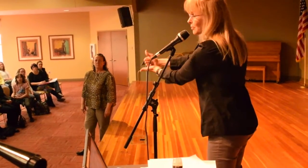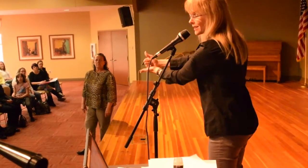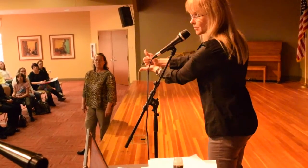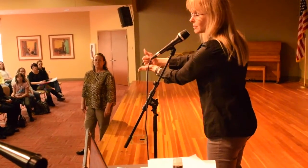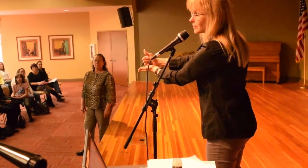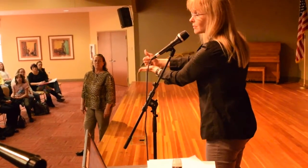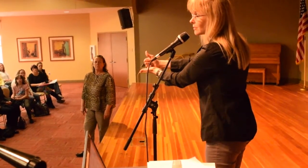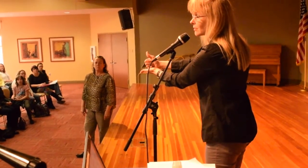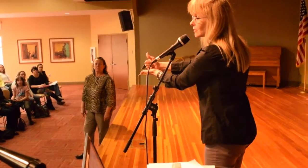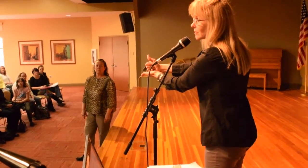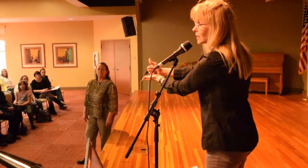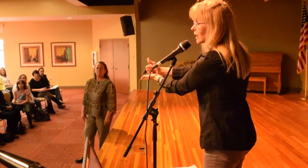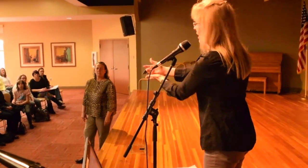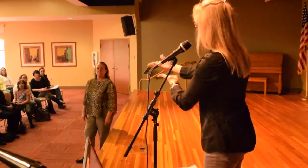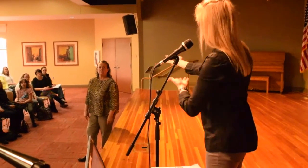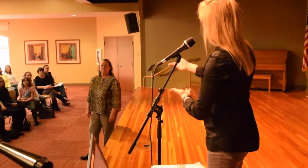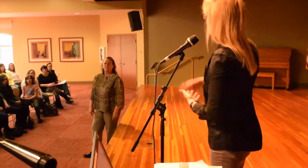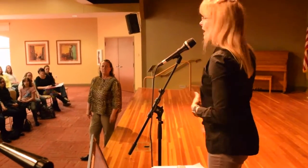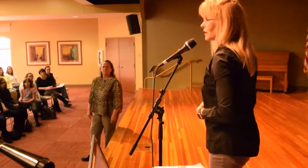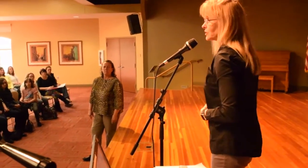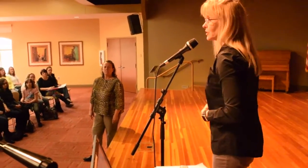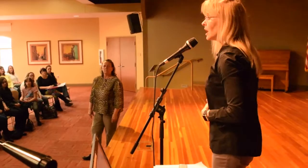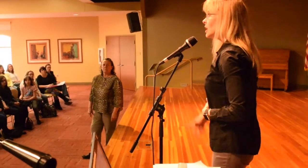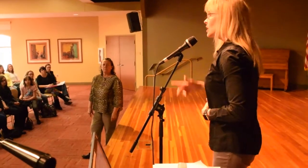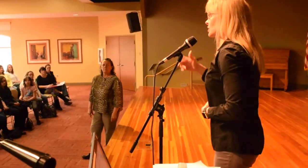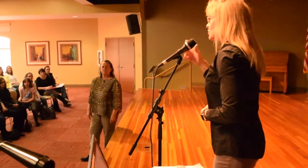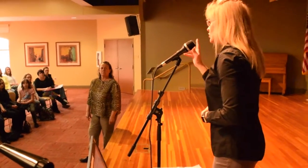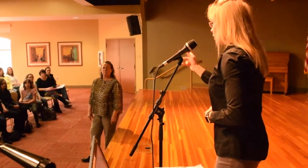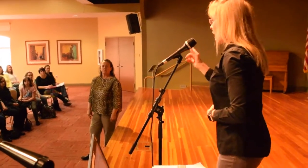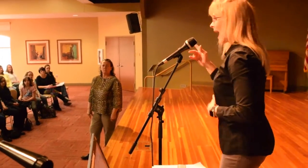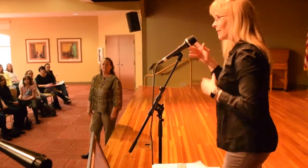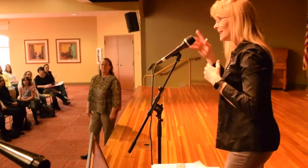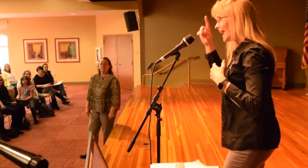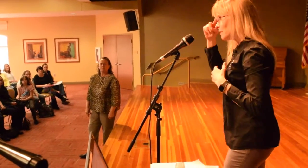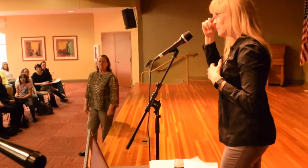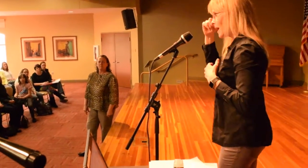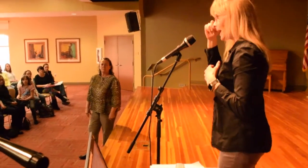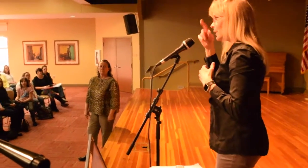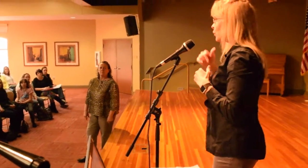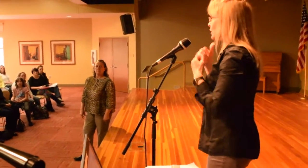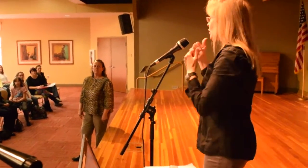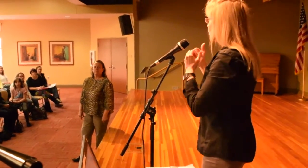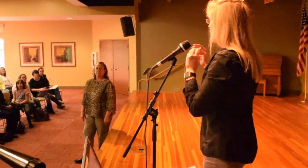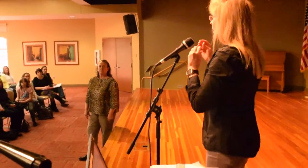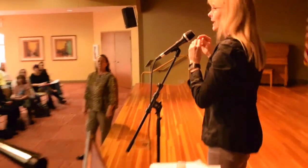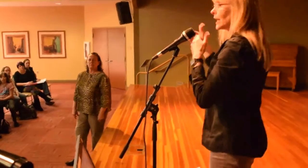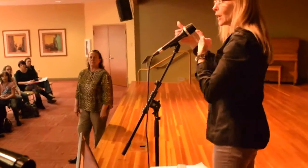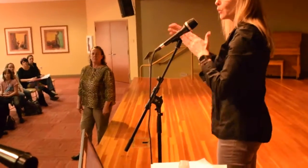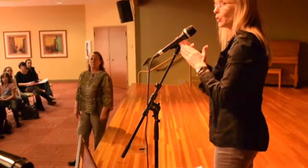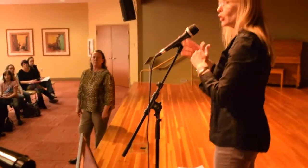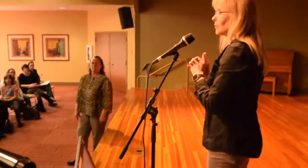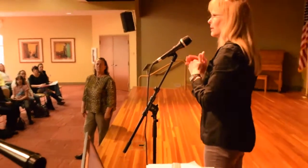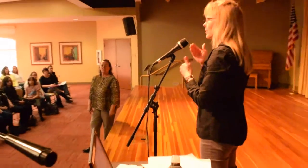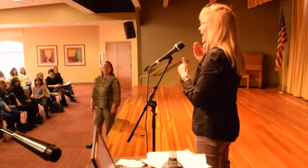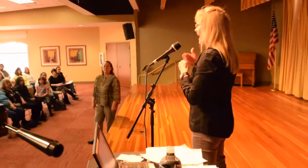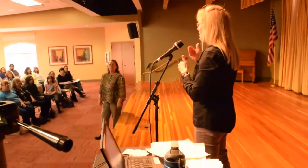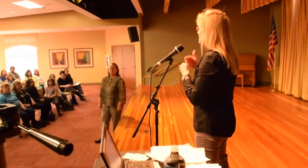him? And she just answered. So having that in mind, when you are in a room and perhaps